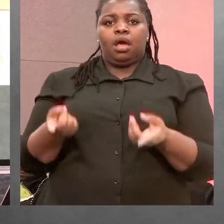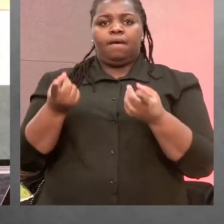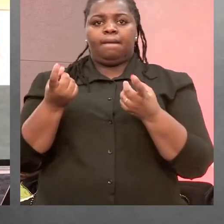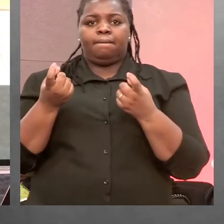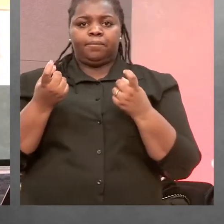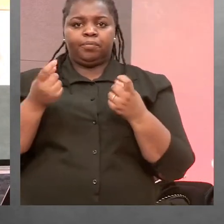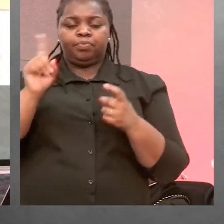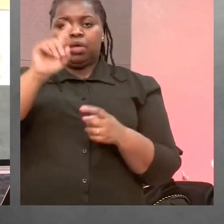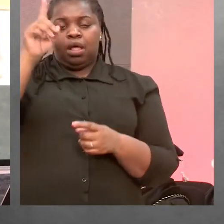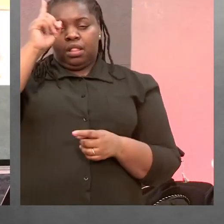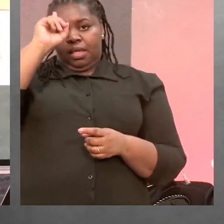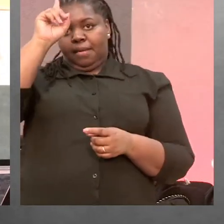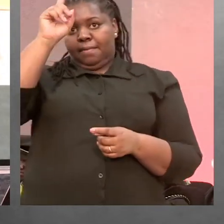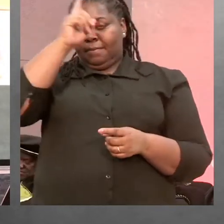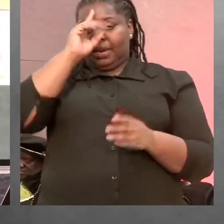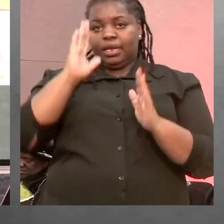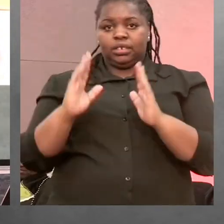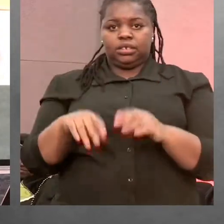of blackness.